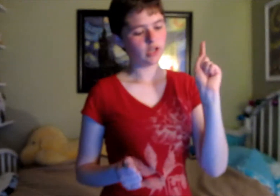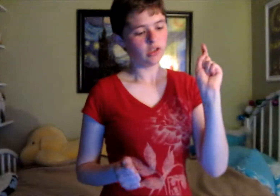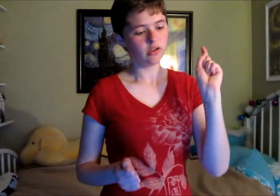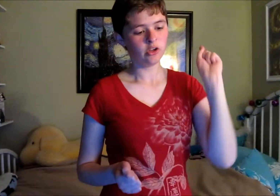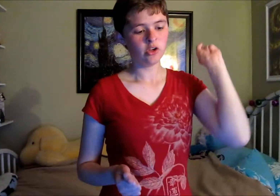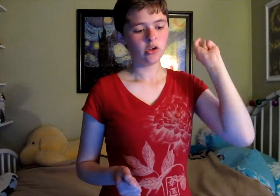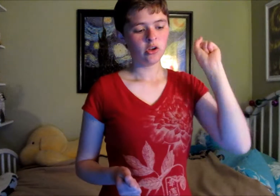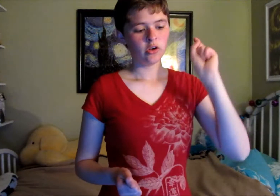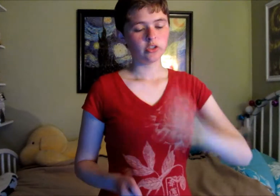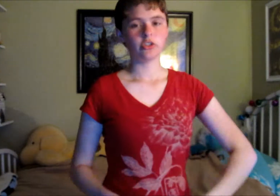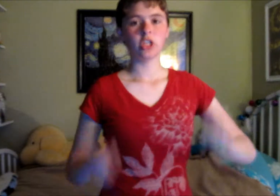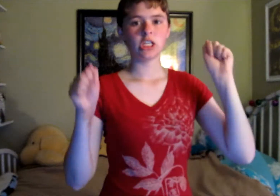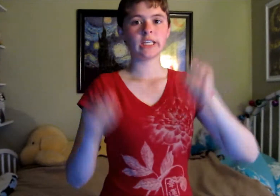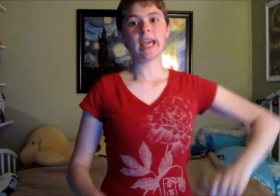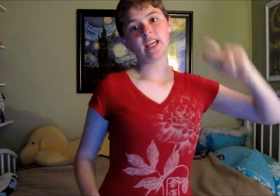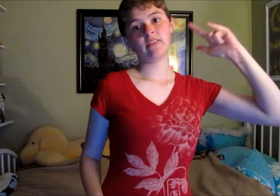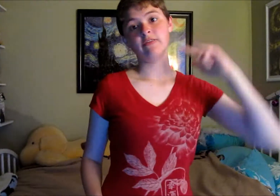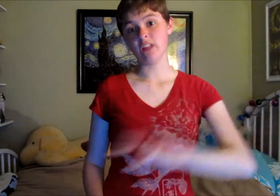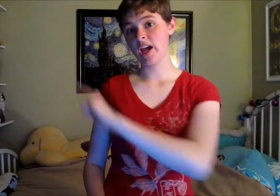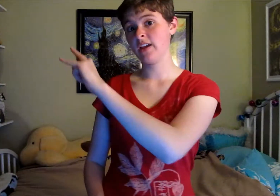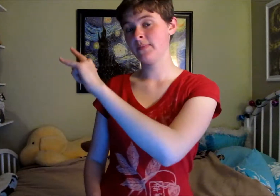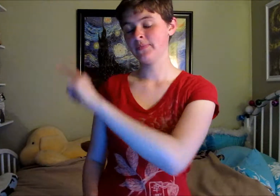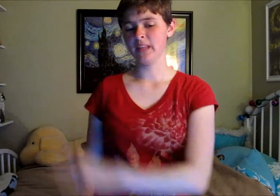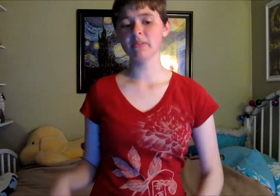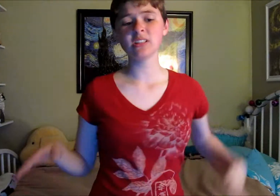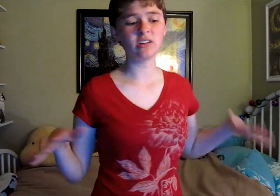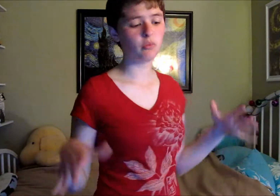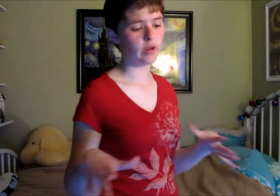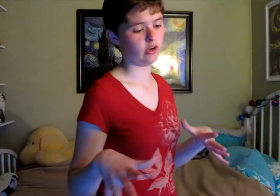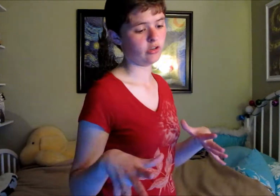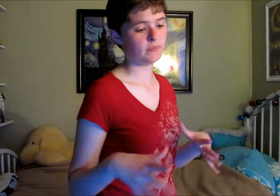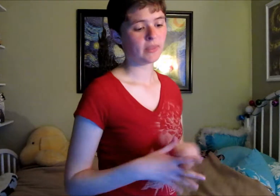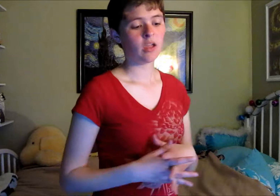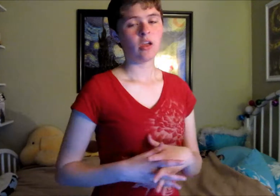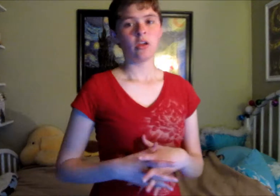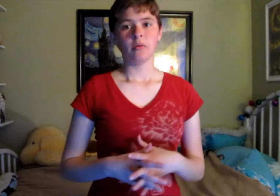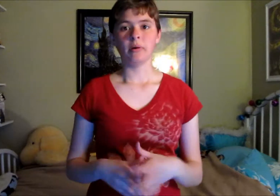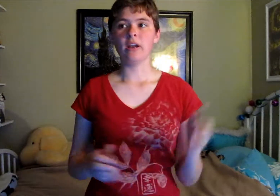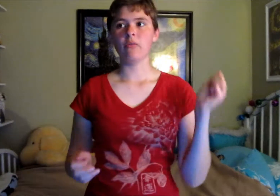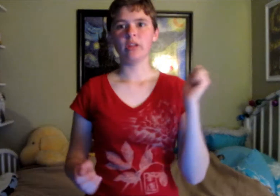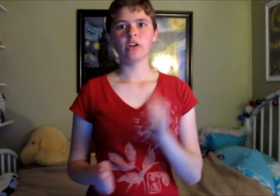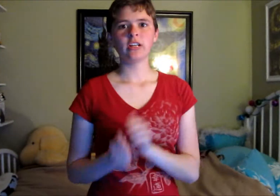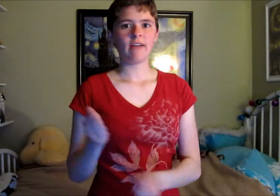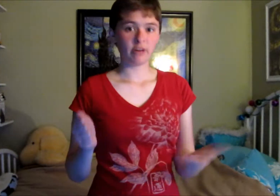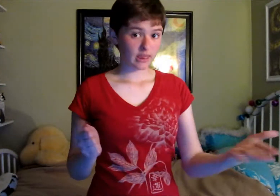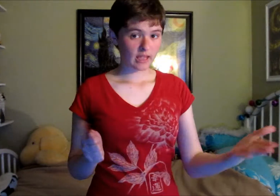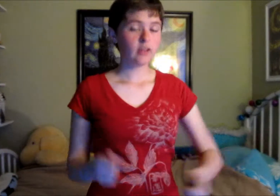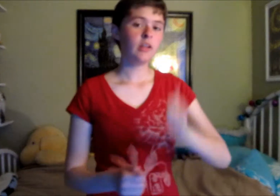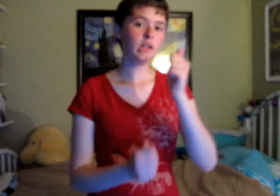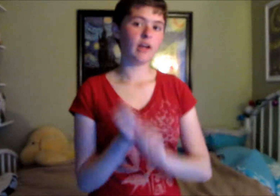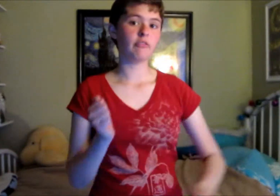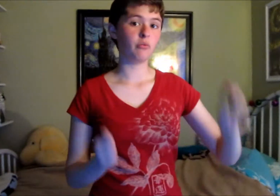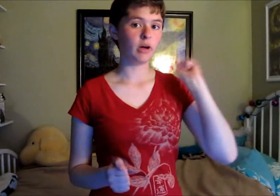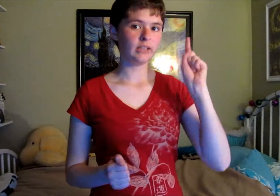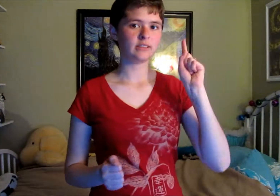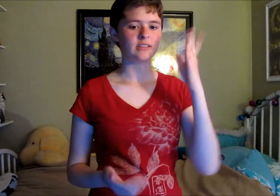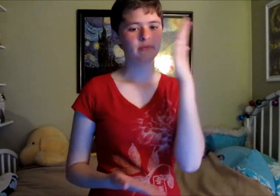everyone can fly. That one's a little weird, but we learned everything. Everyone is the same as